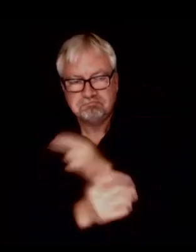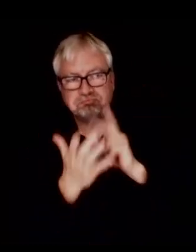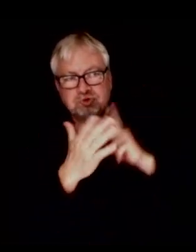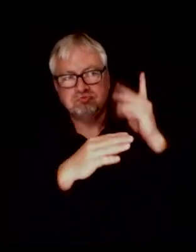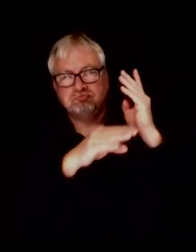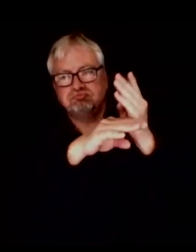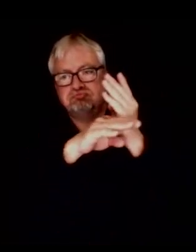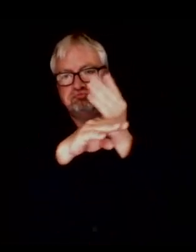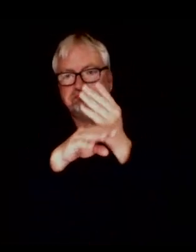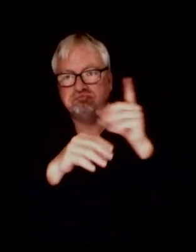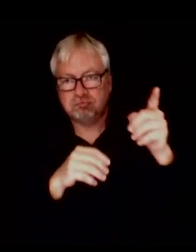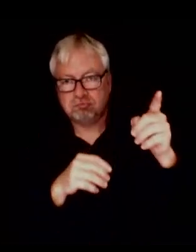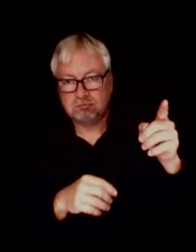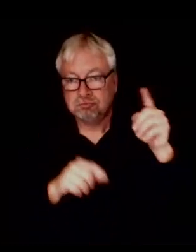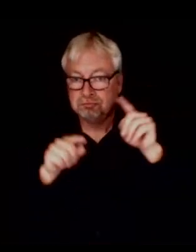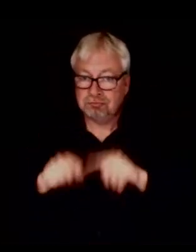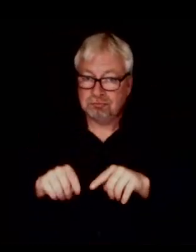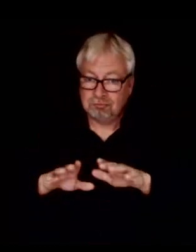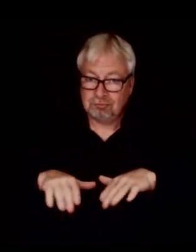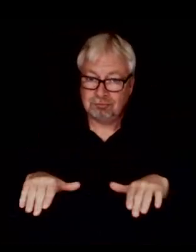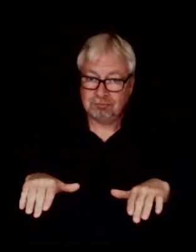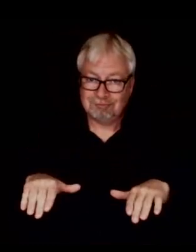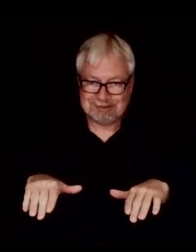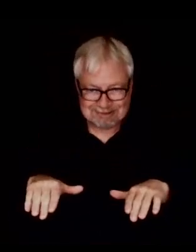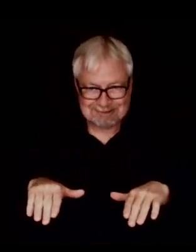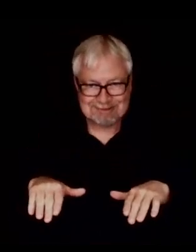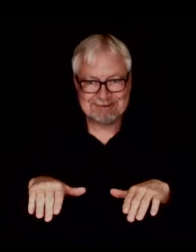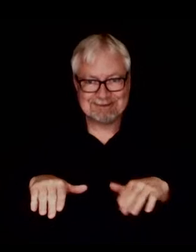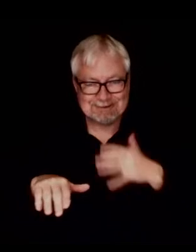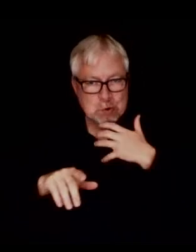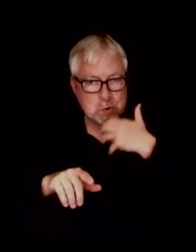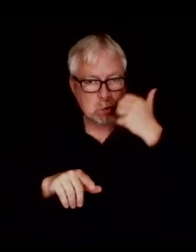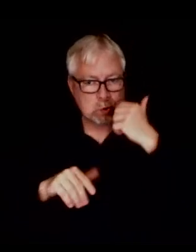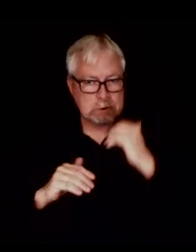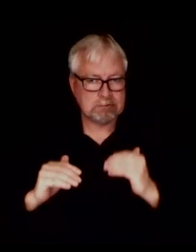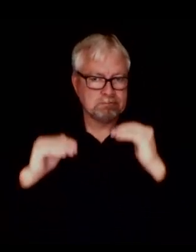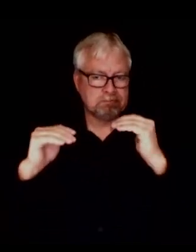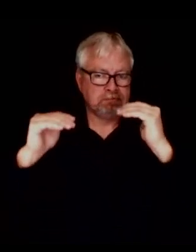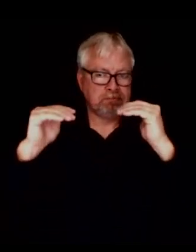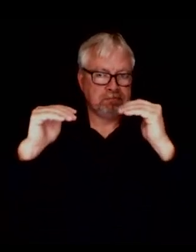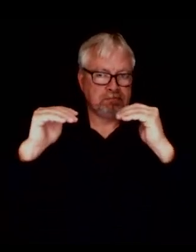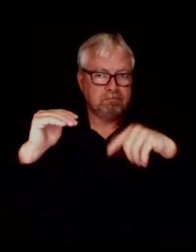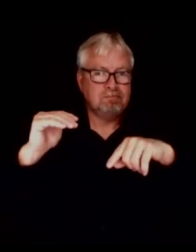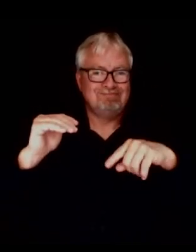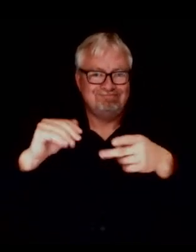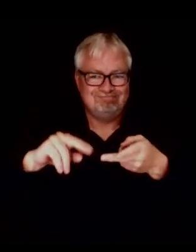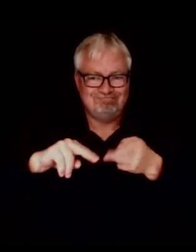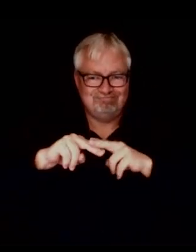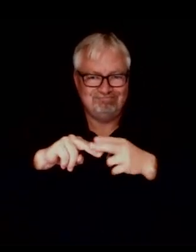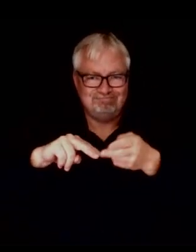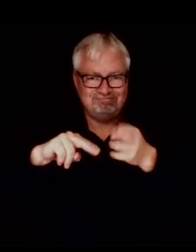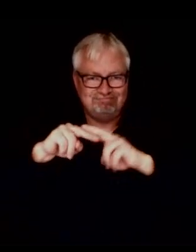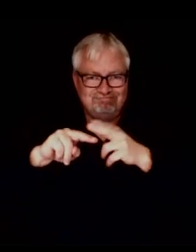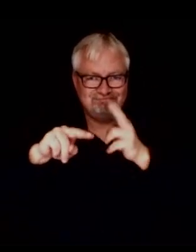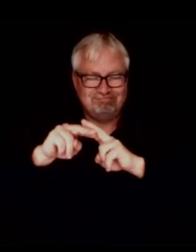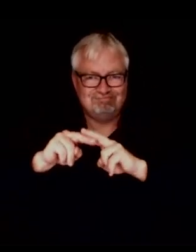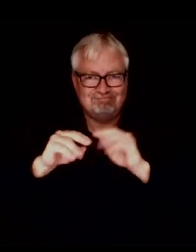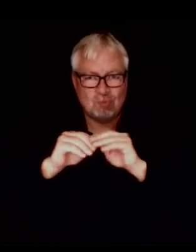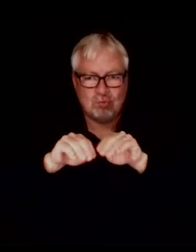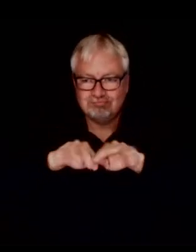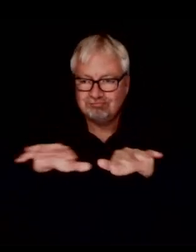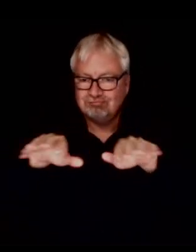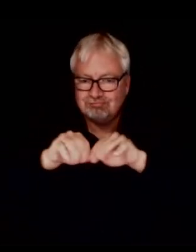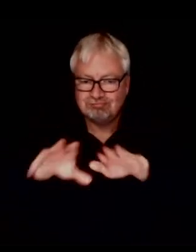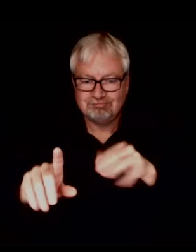in children, especially older children and adolescents, has increased. Studies have shown most children with COVID-19